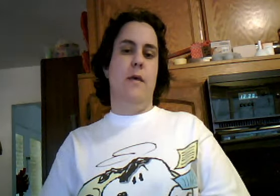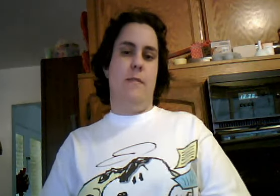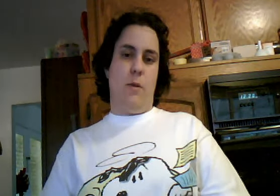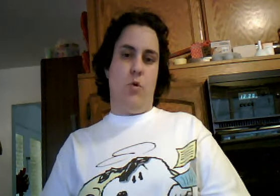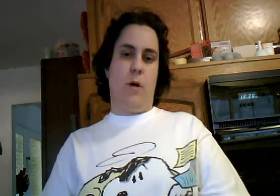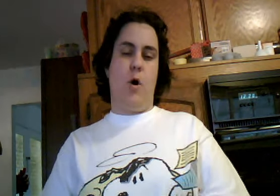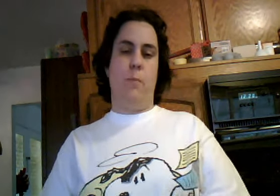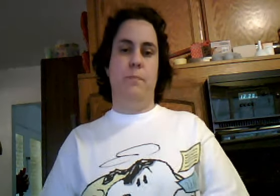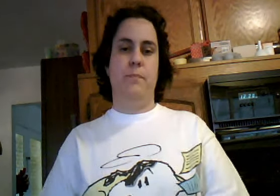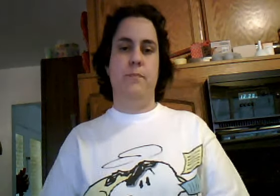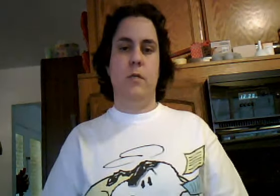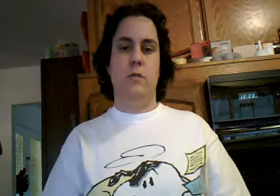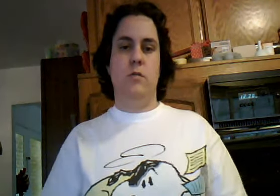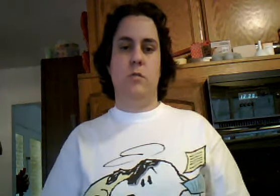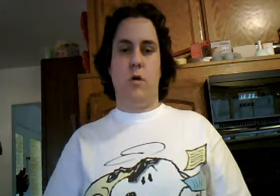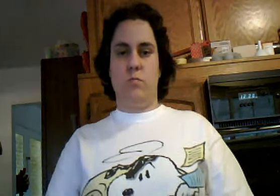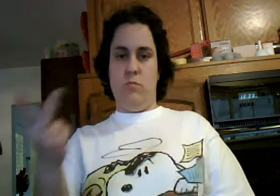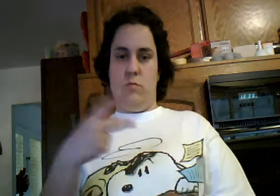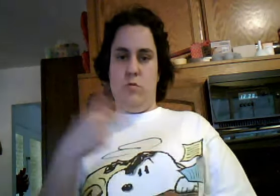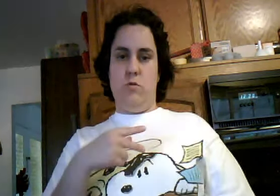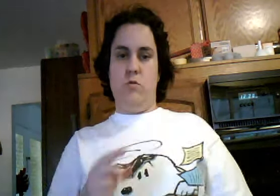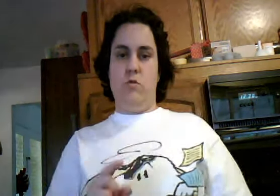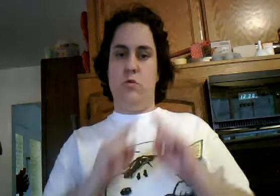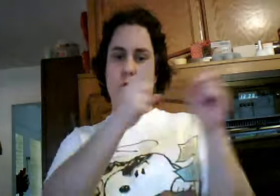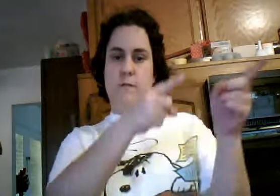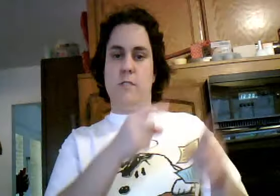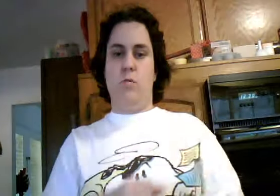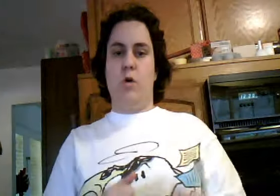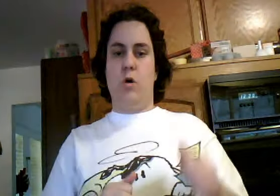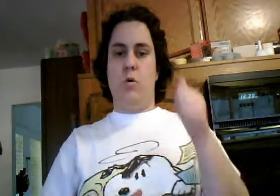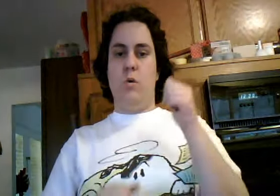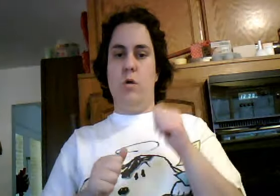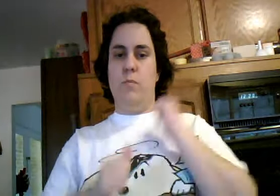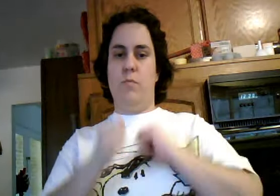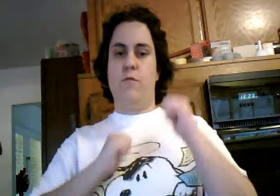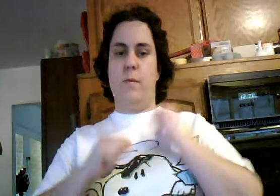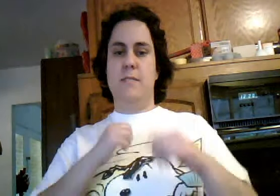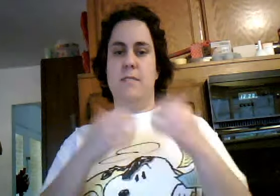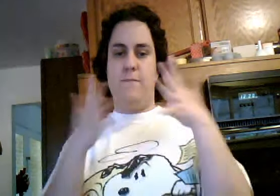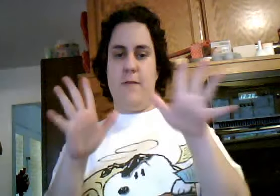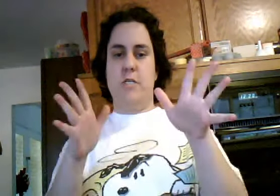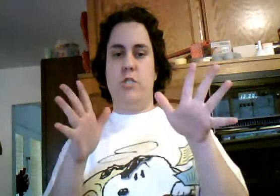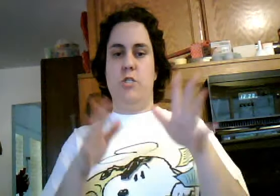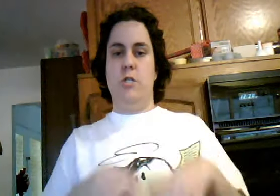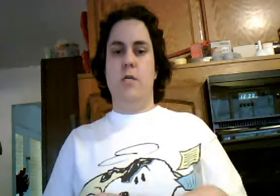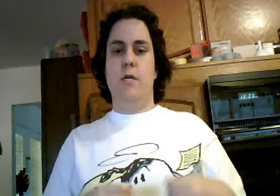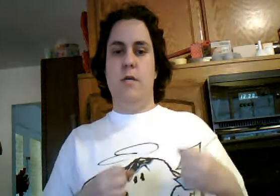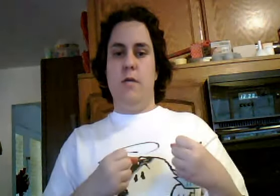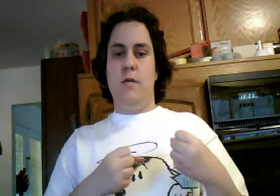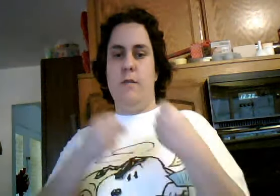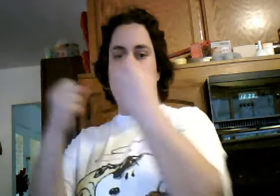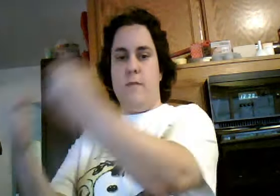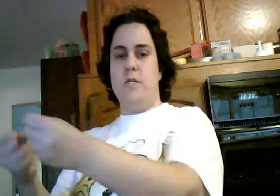then we'll come home. So, two of us will go performance, finish, then drive